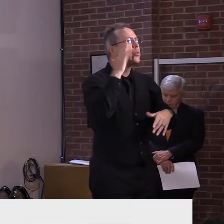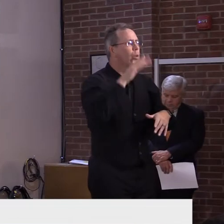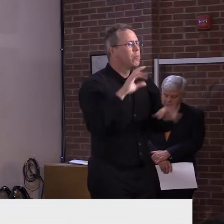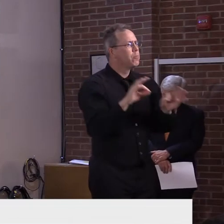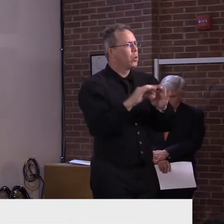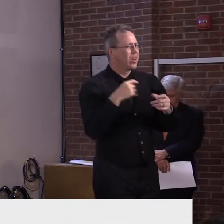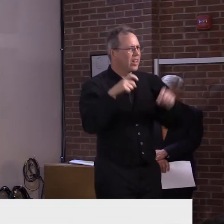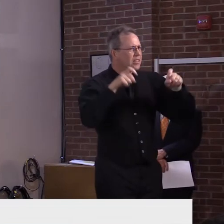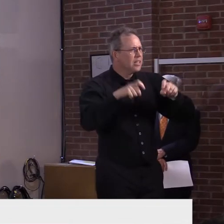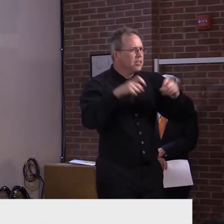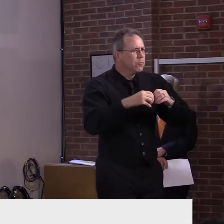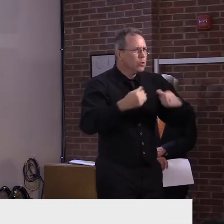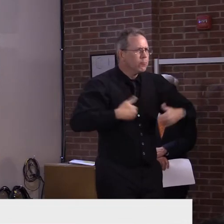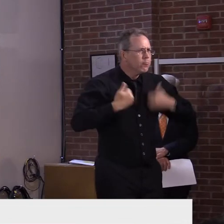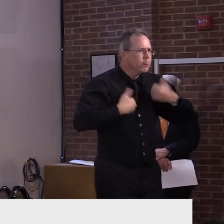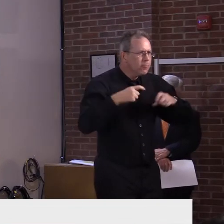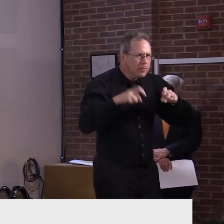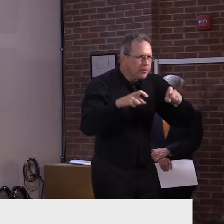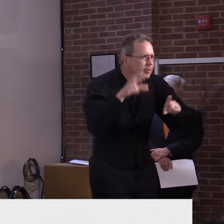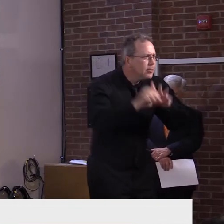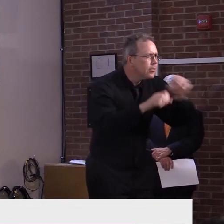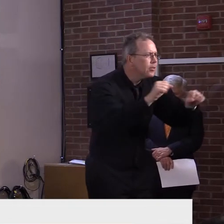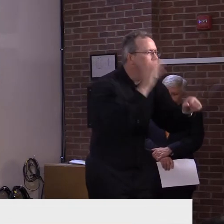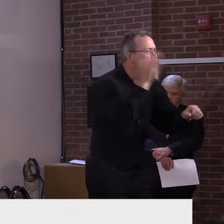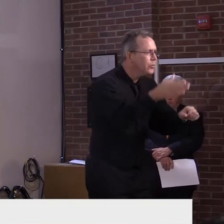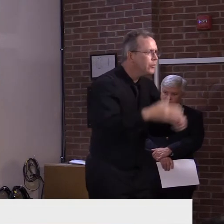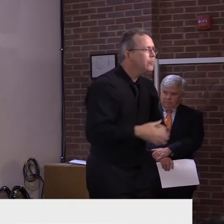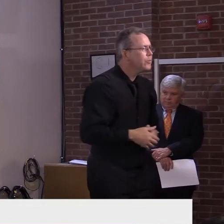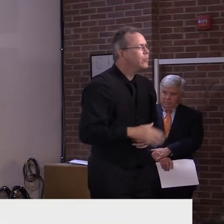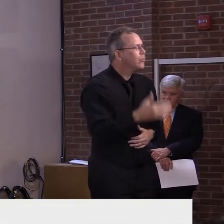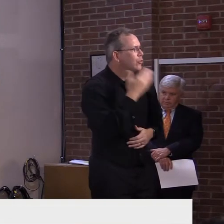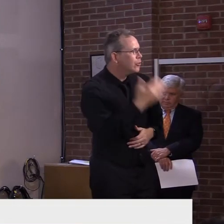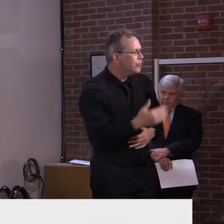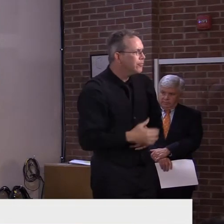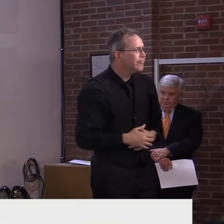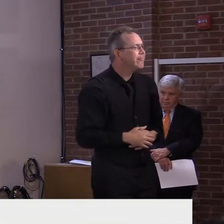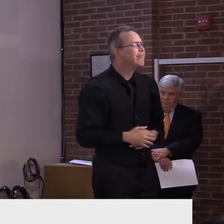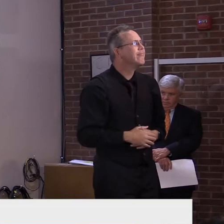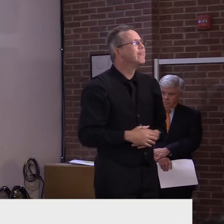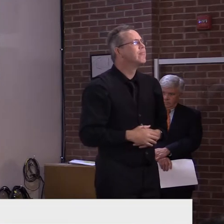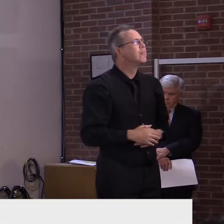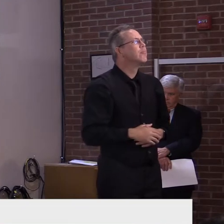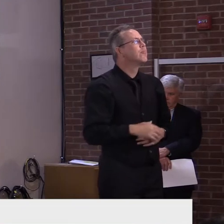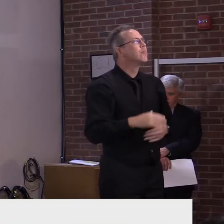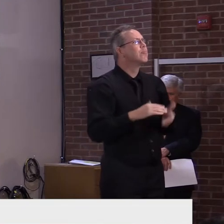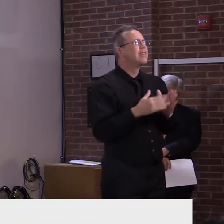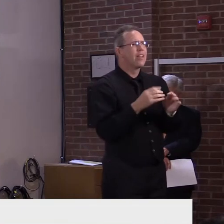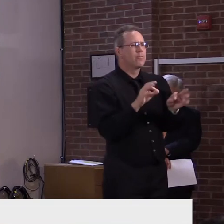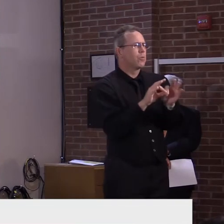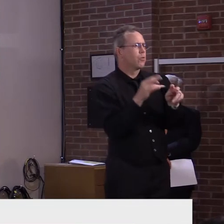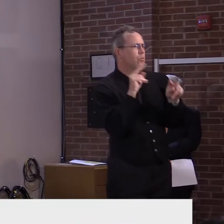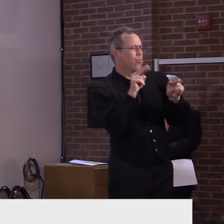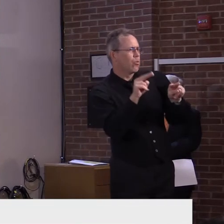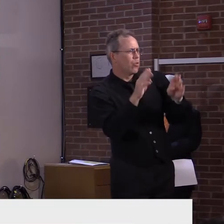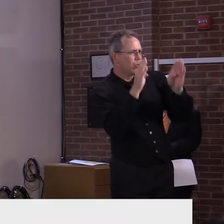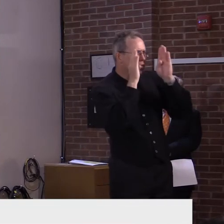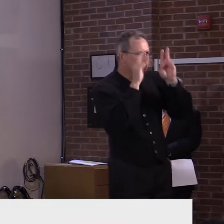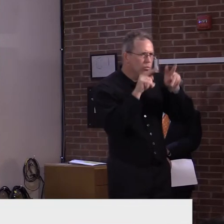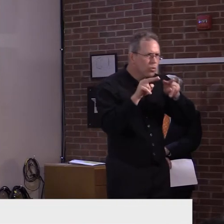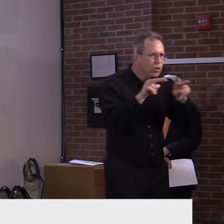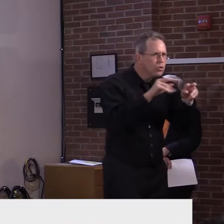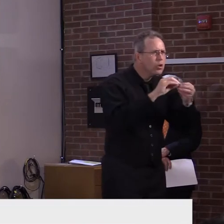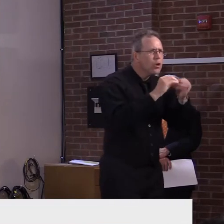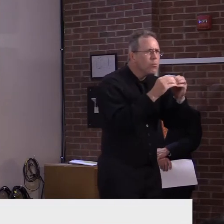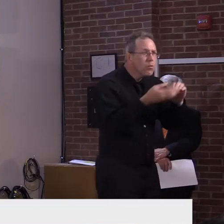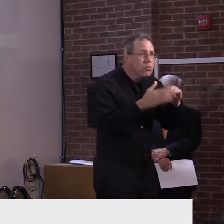communities. But it also means we need to look closely at the positivity rate going forward. To date, we have about 3/4